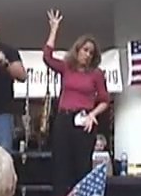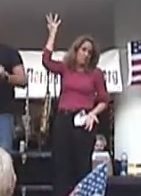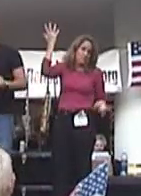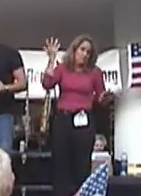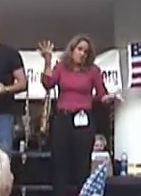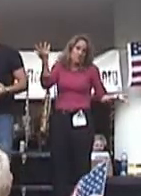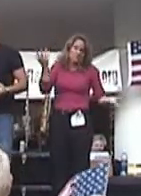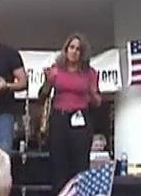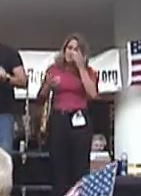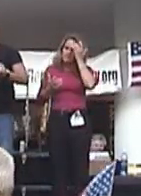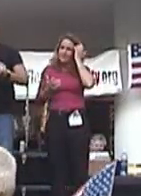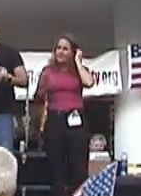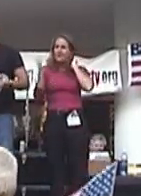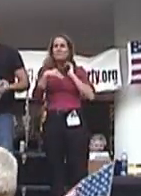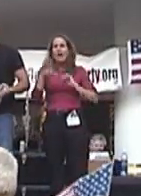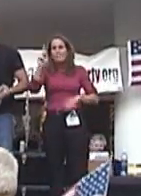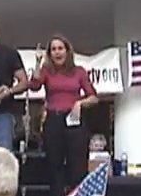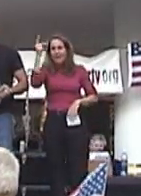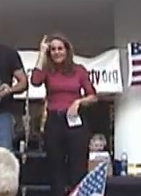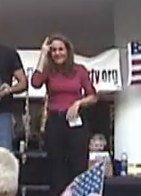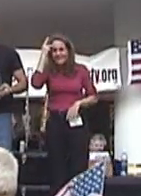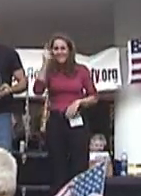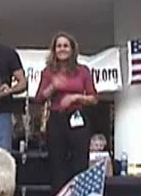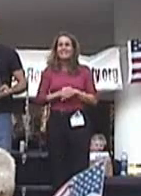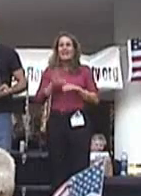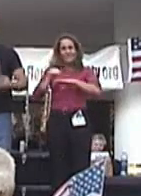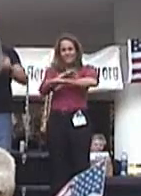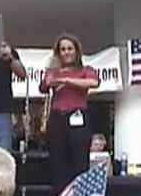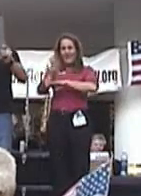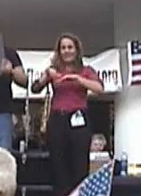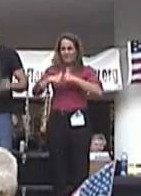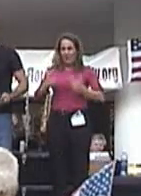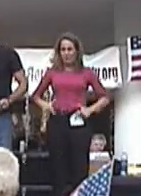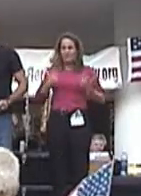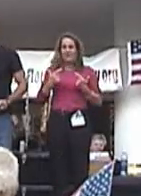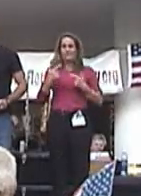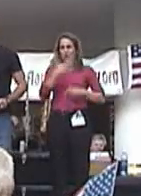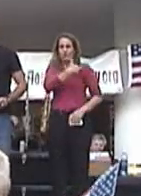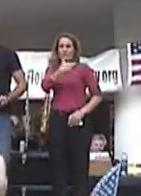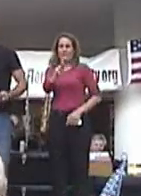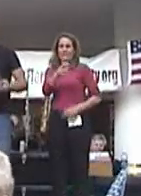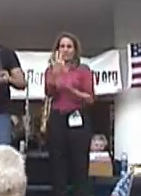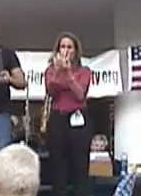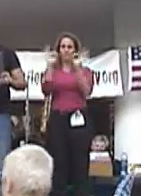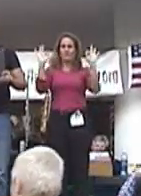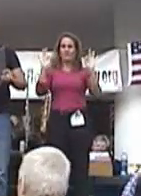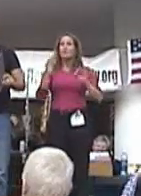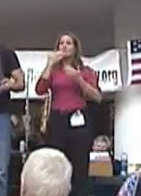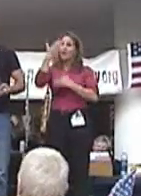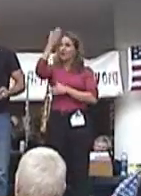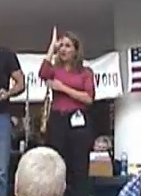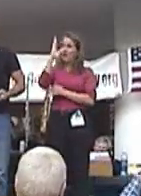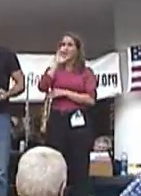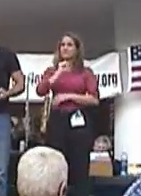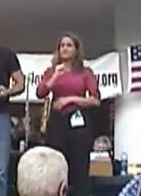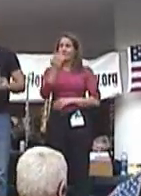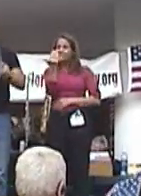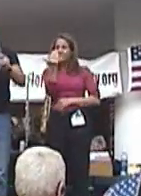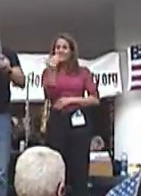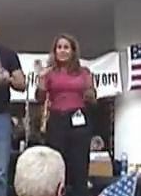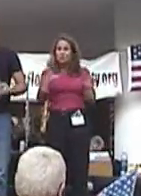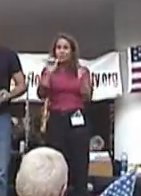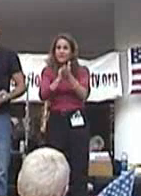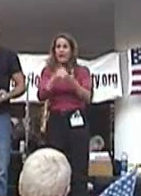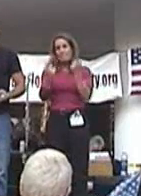into the fray, Nancy. Politics affects how we live. It affects your religious liberty. And thank God a 15-year-old girl's doing it.